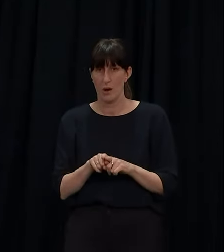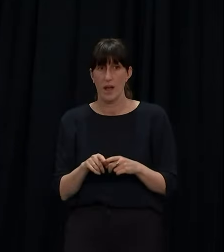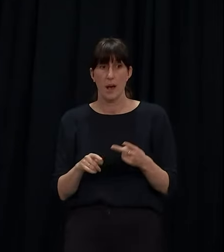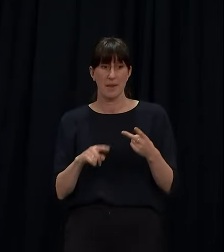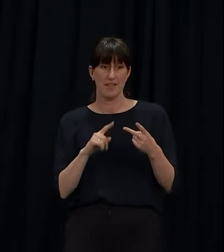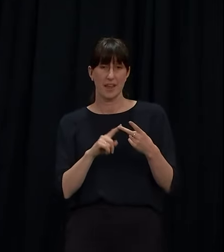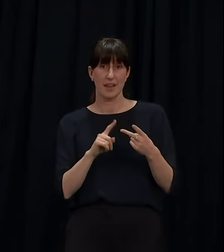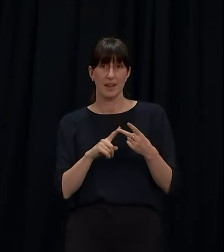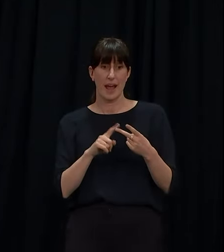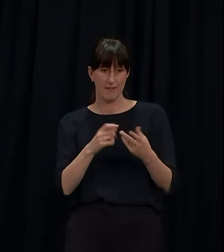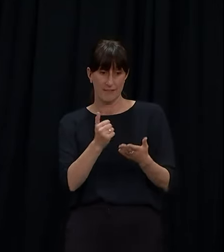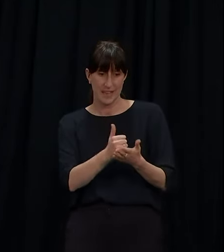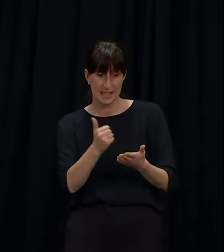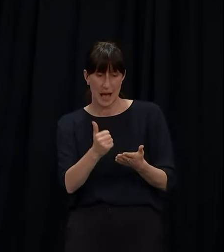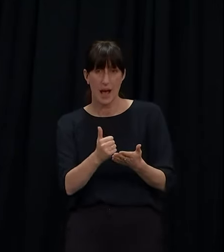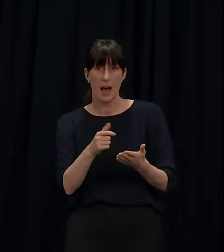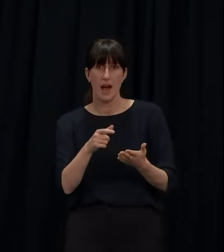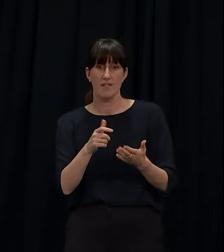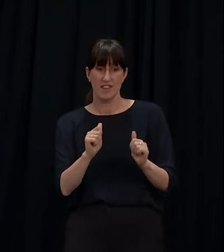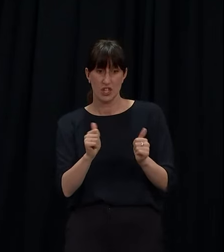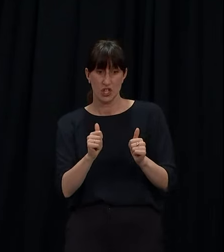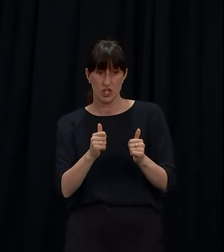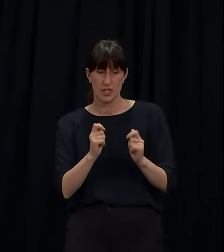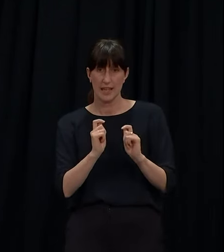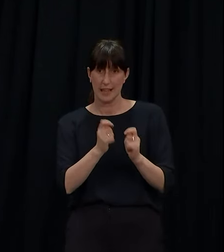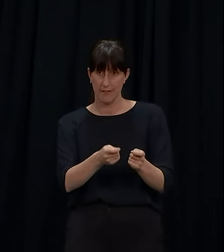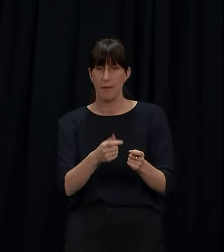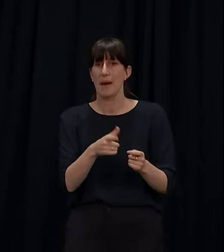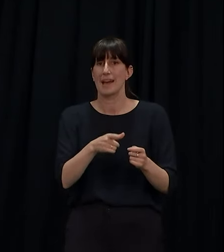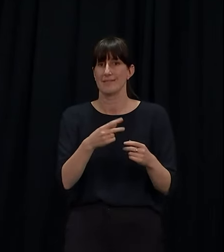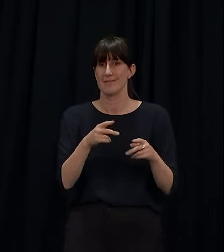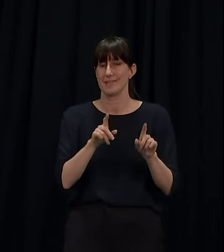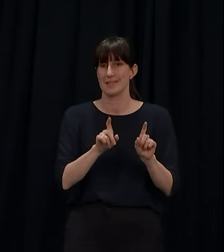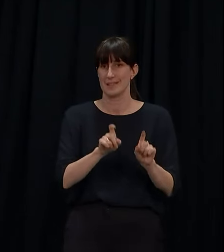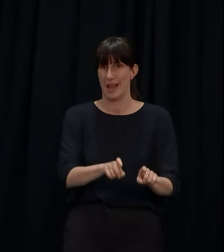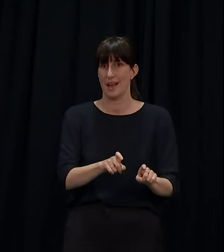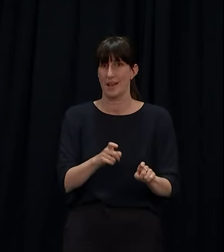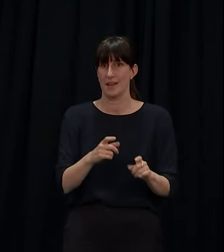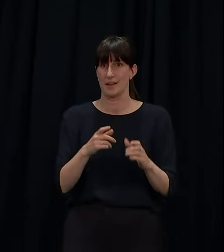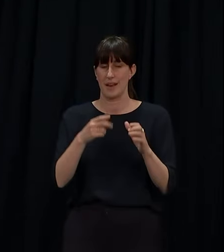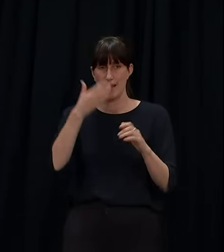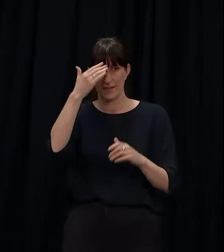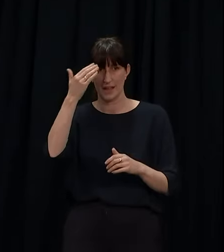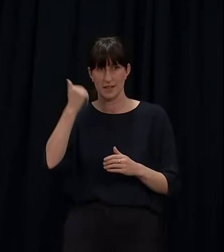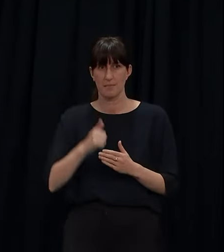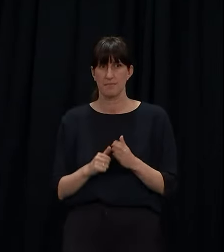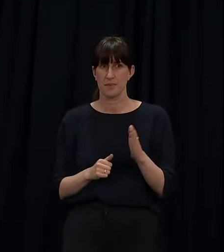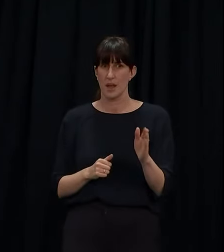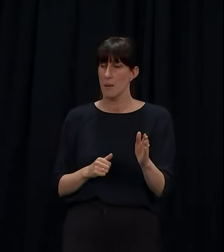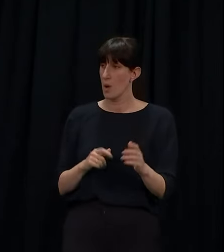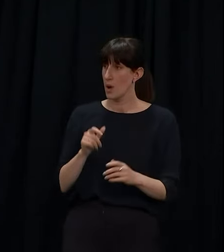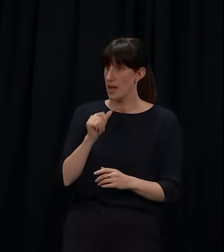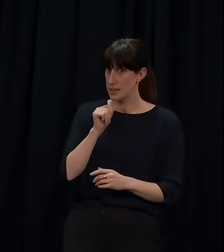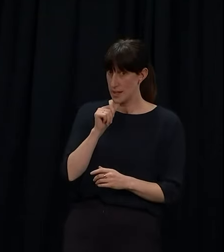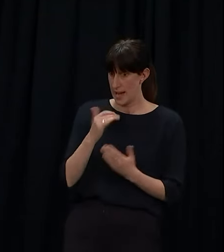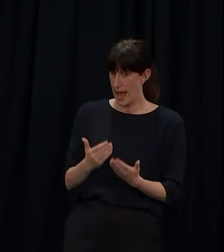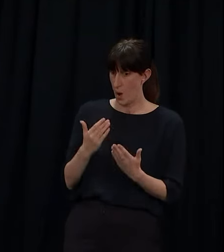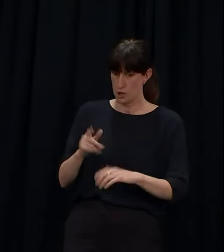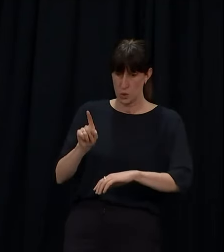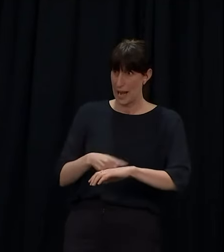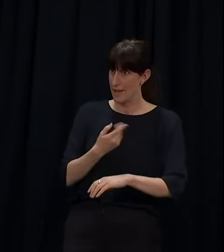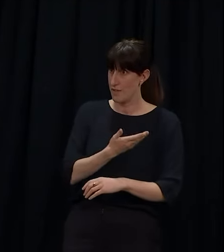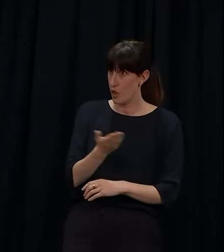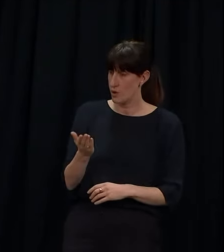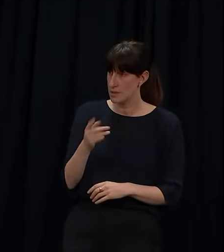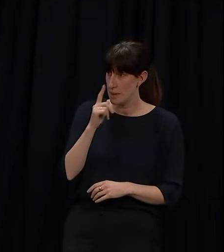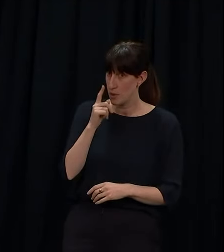issued visas but were in Afghanistan. But is it now too late for those people who've applied for visas to get the visas? And To be clear,